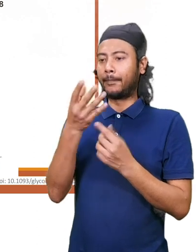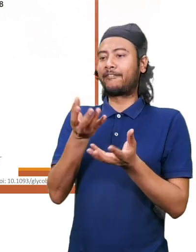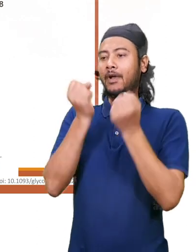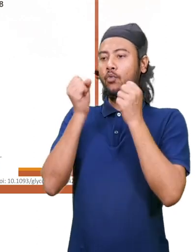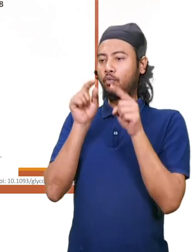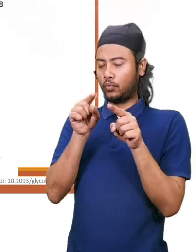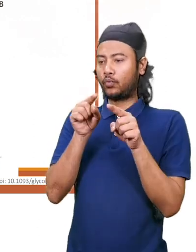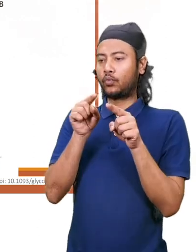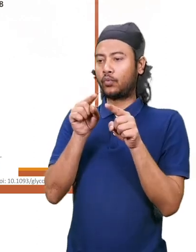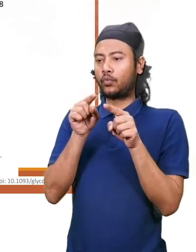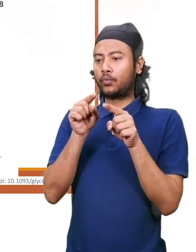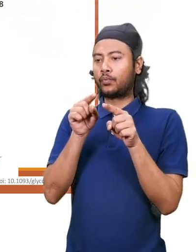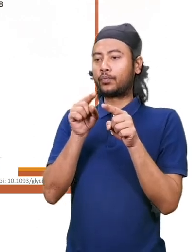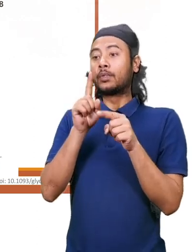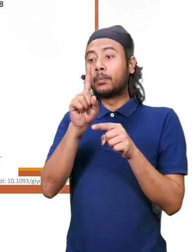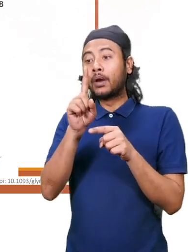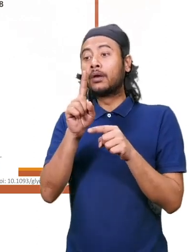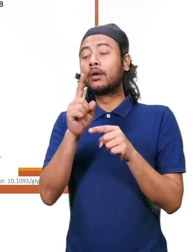Y7 plus glycan.